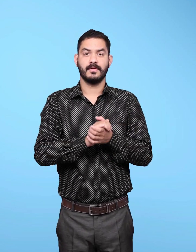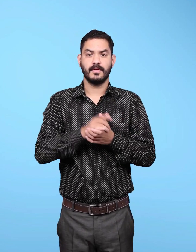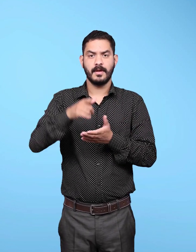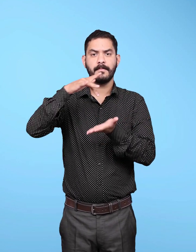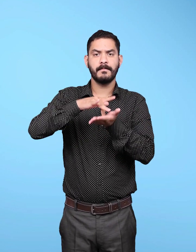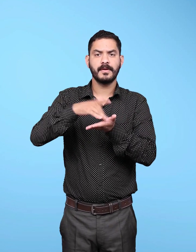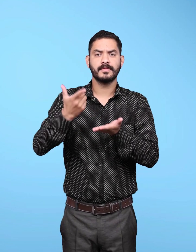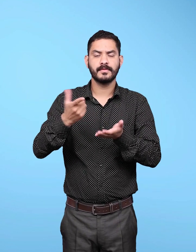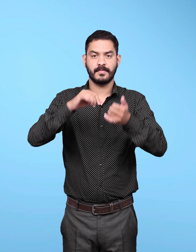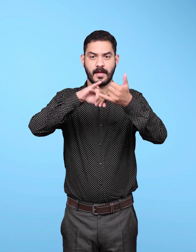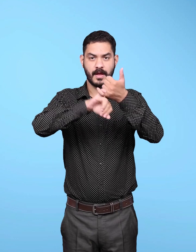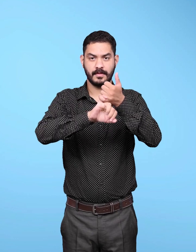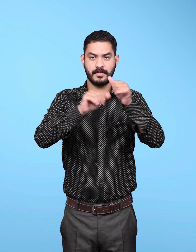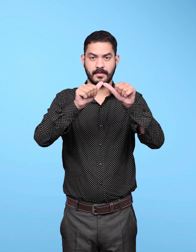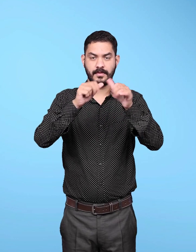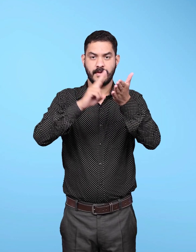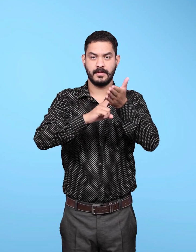It's a sculpture from Sanchi.